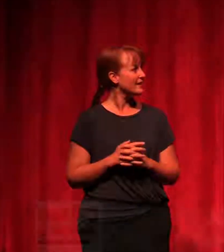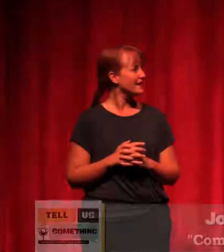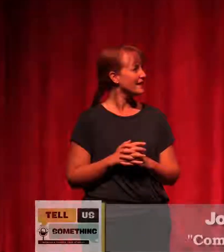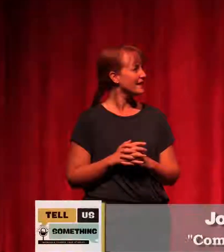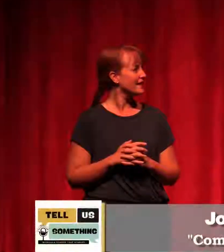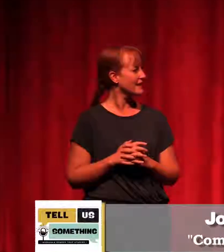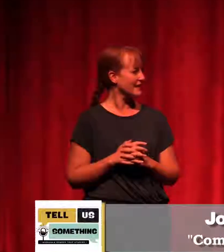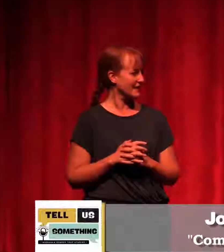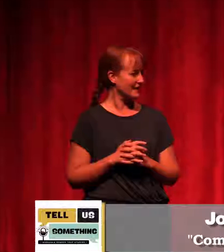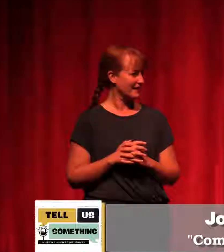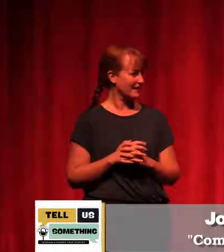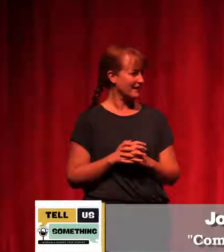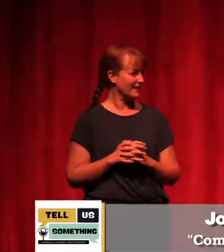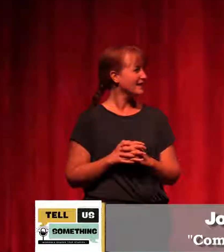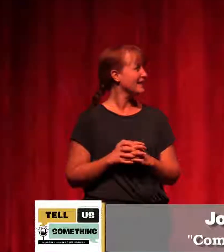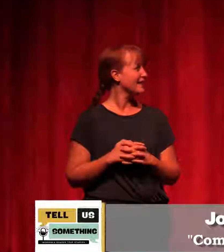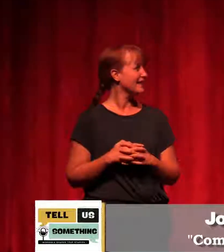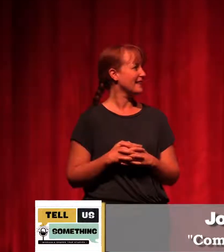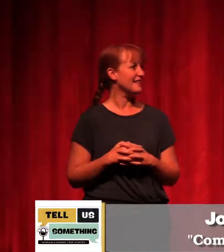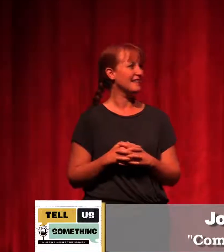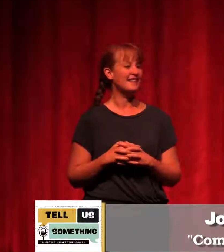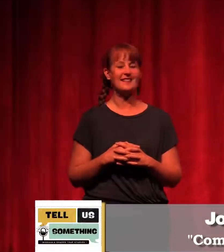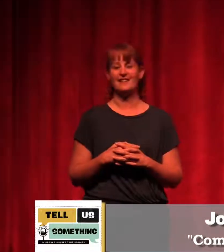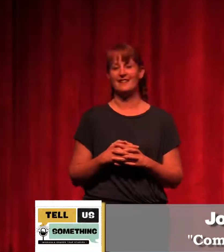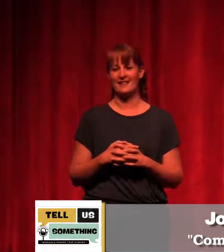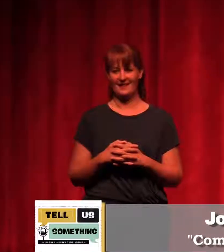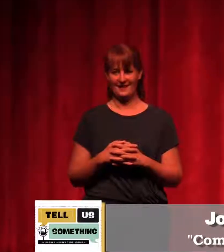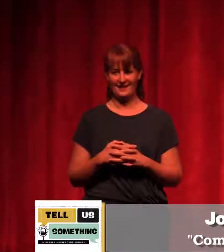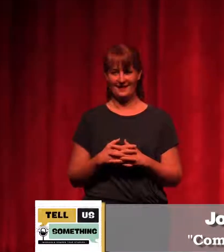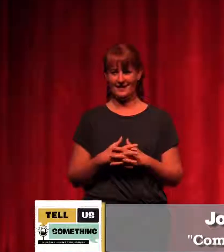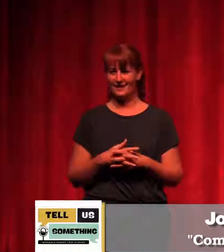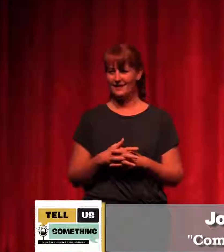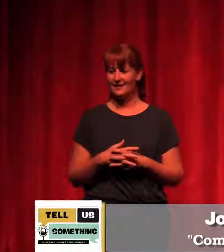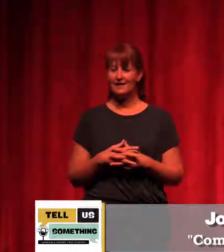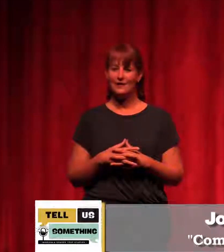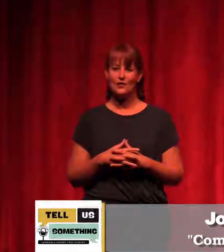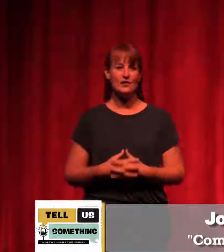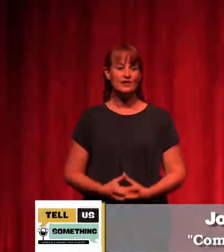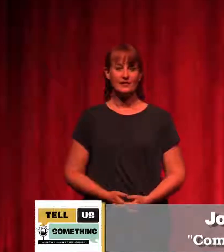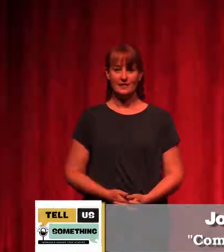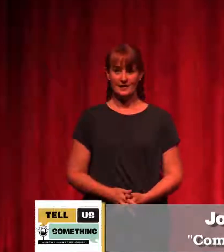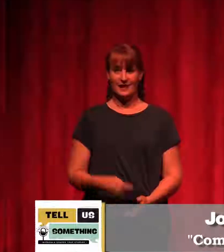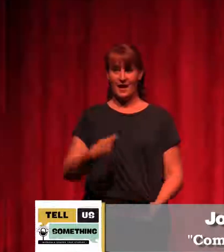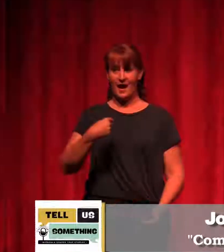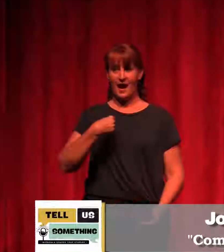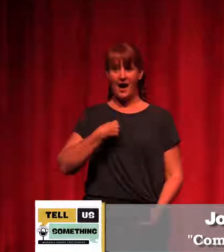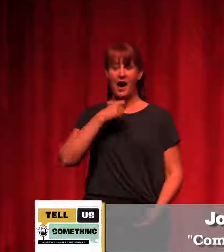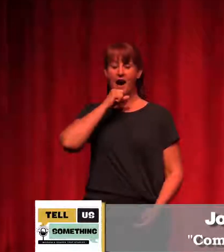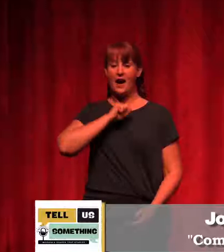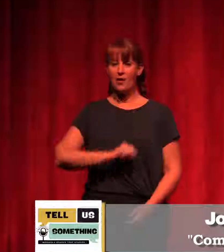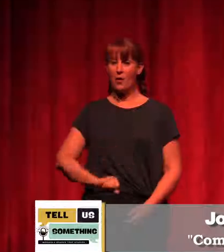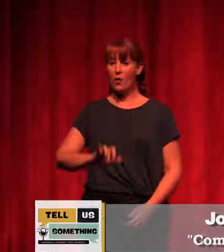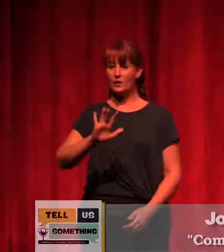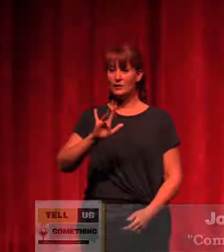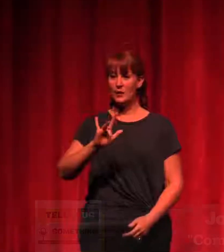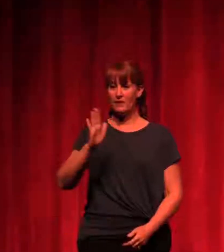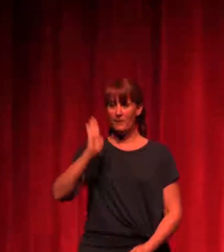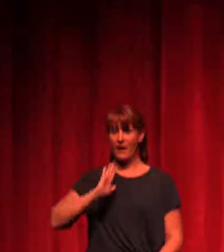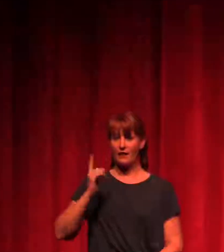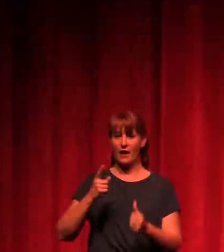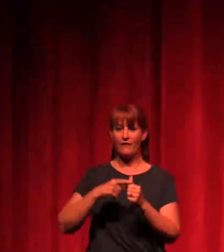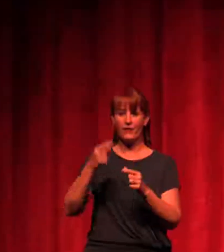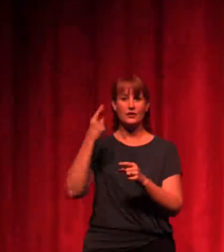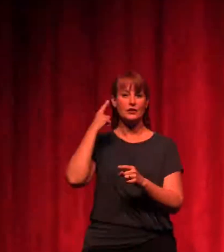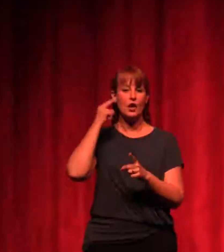I I was 25 years old when I first